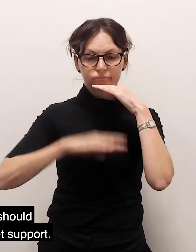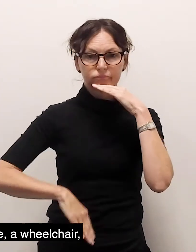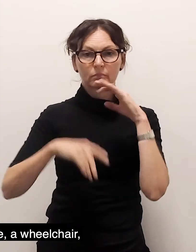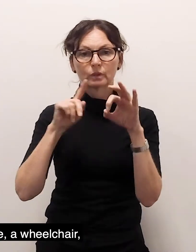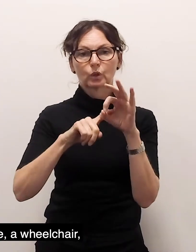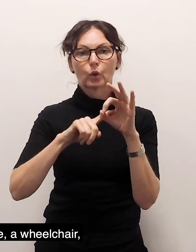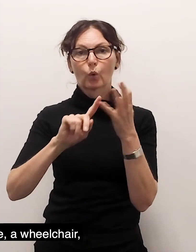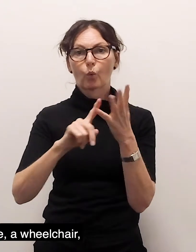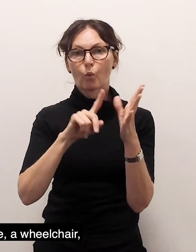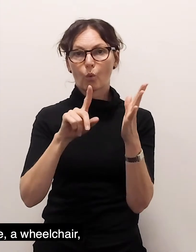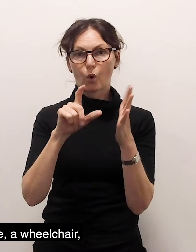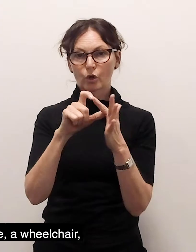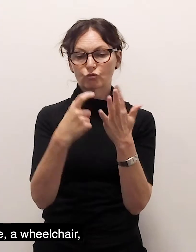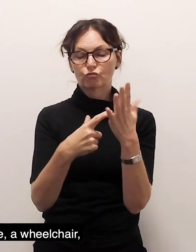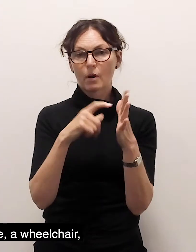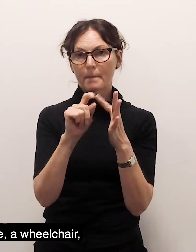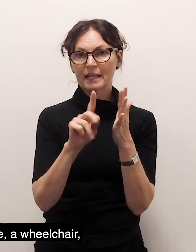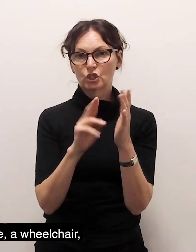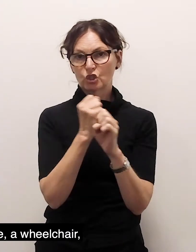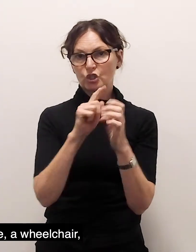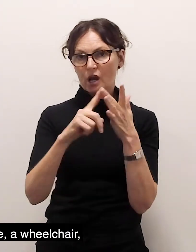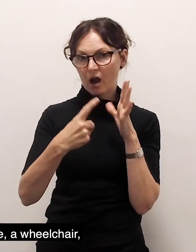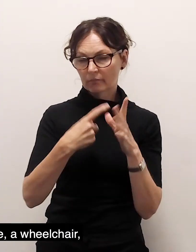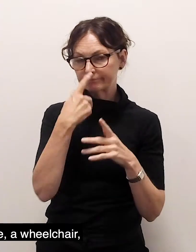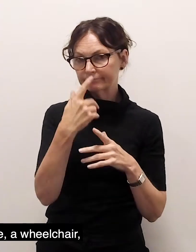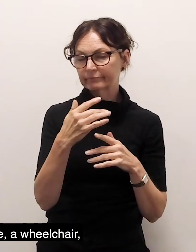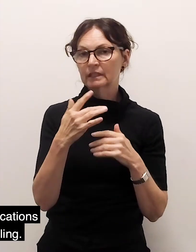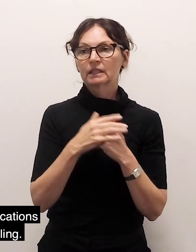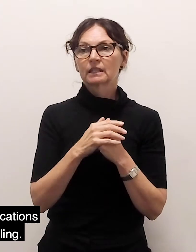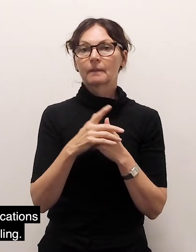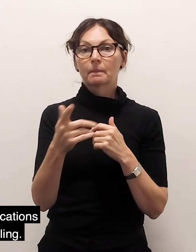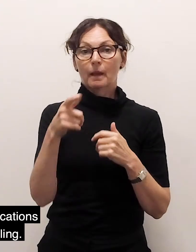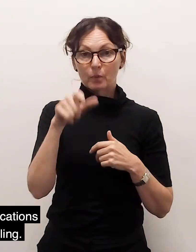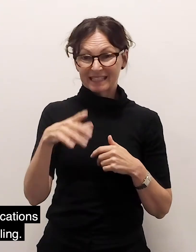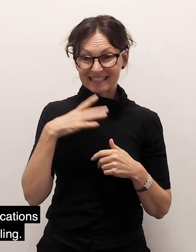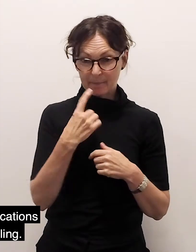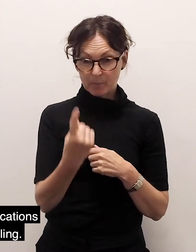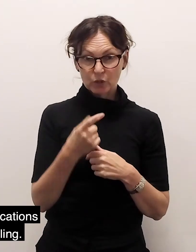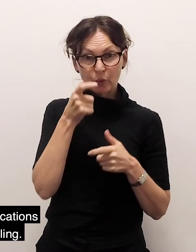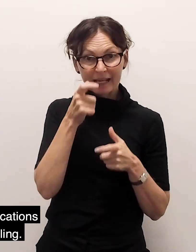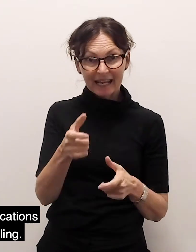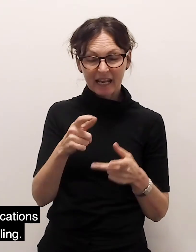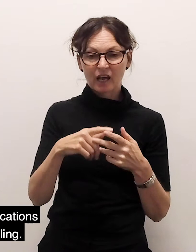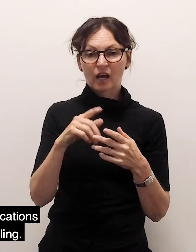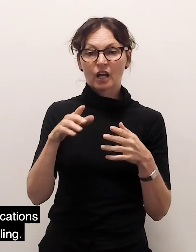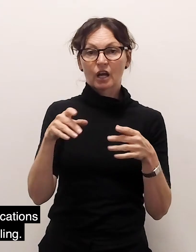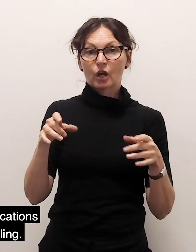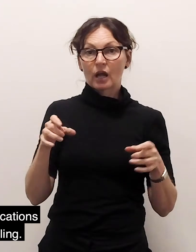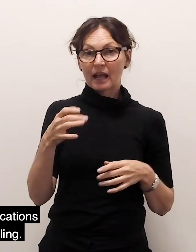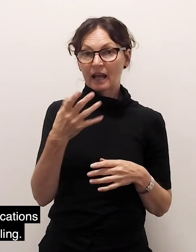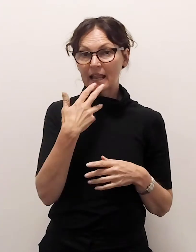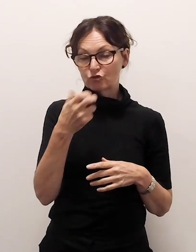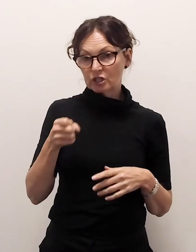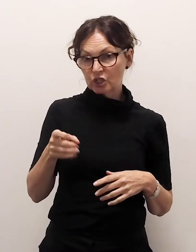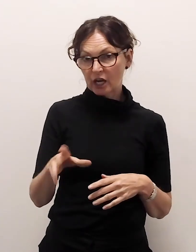support. Stavros needs personal care, a wheelchair, physio, home modifications and grief